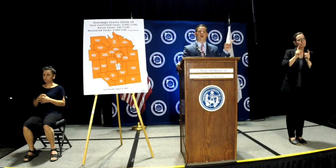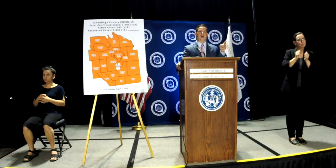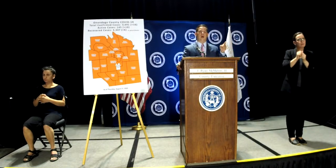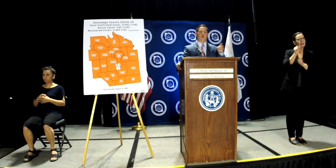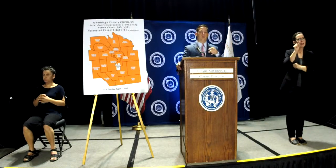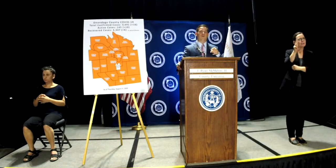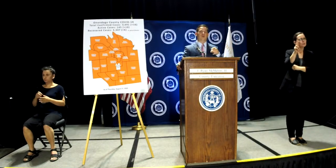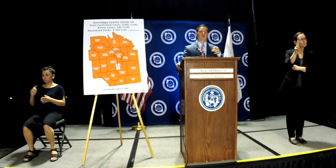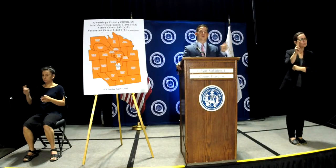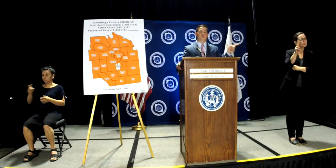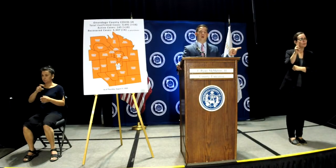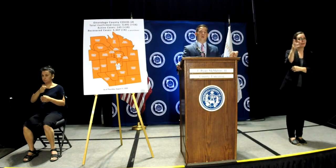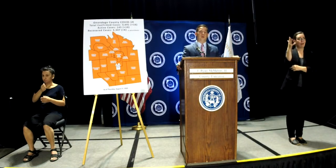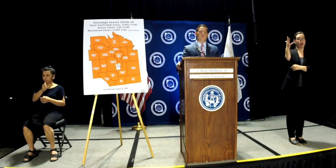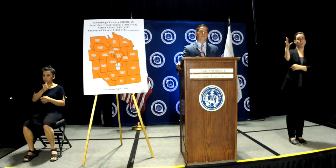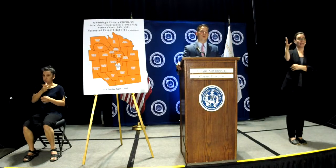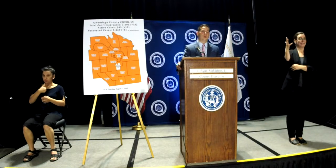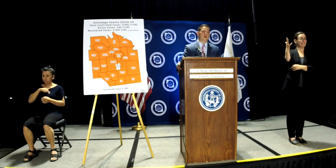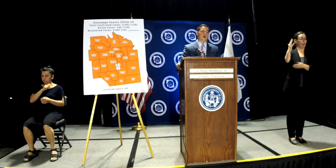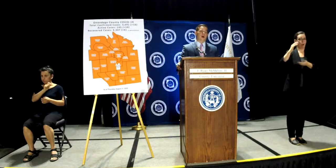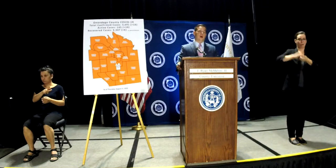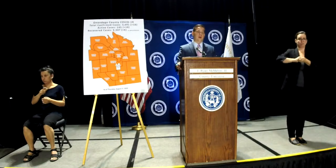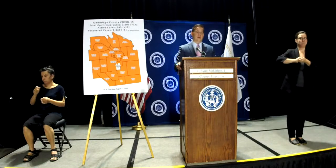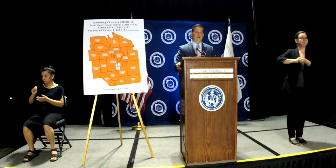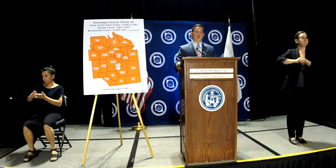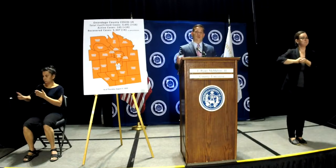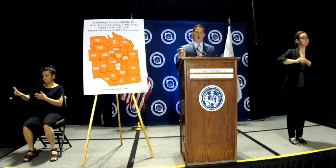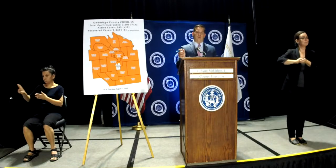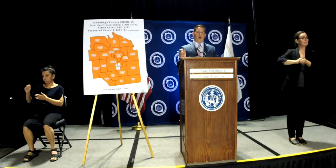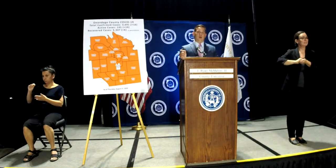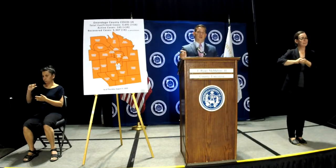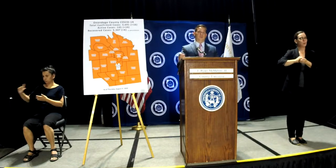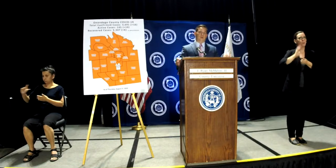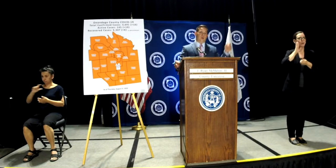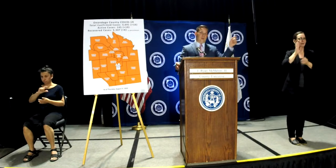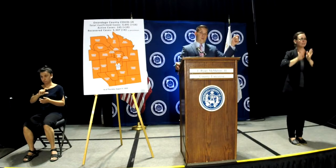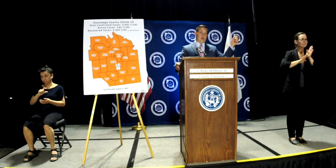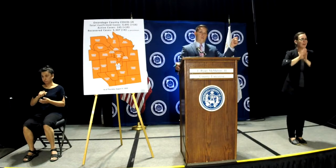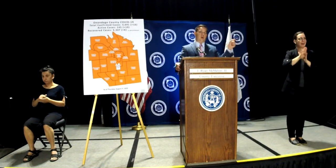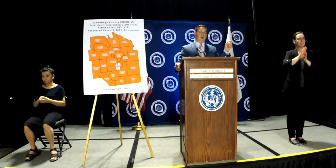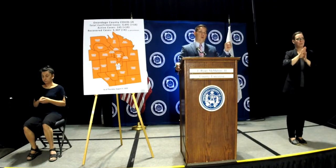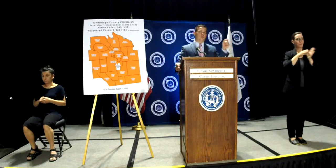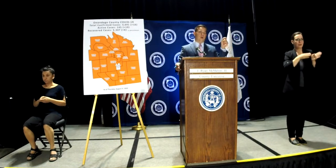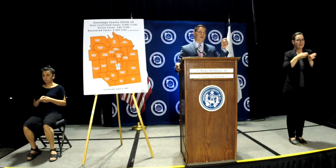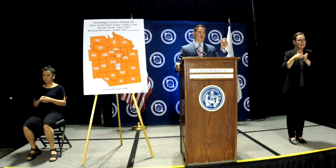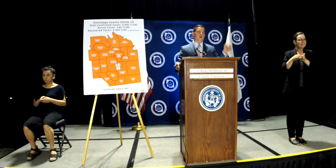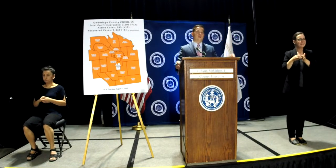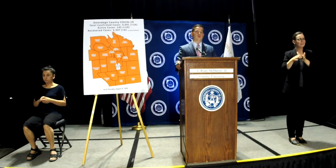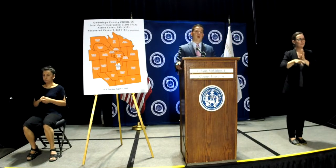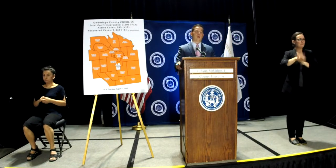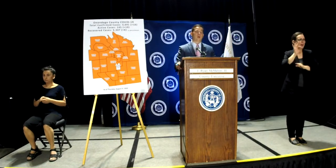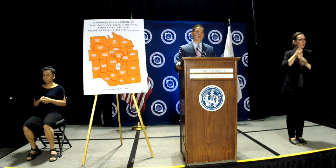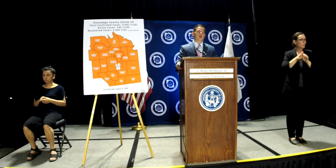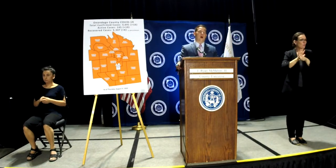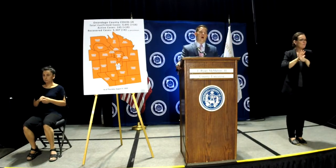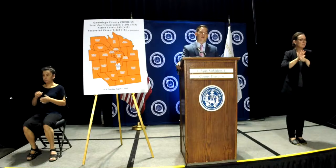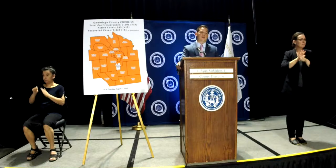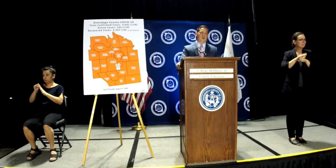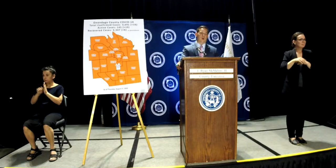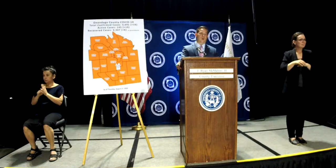they're our partner now. We were the first ones to partner with them, and they used our partnership to go get state money to go do it in other areas as well.